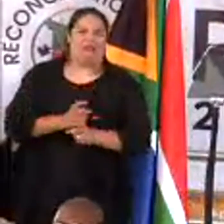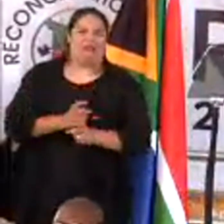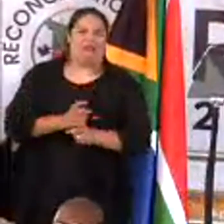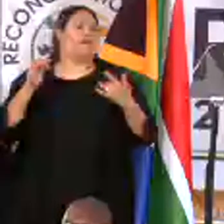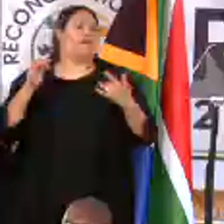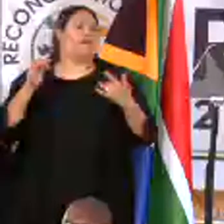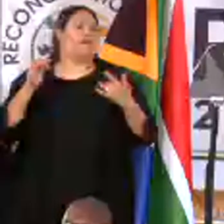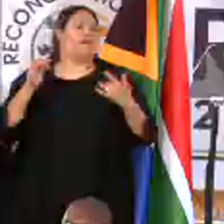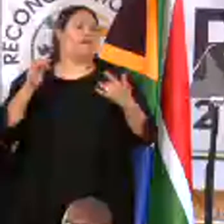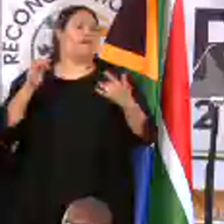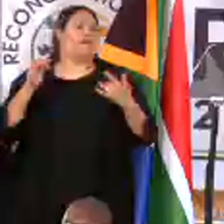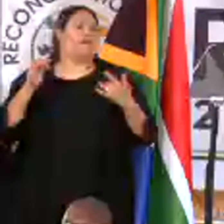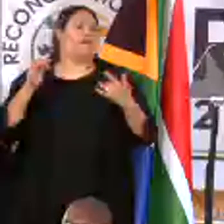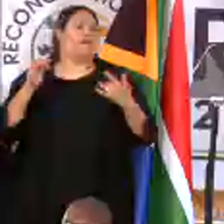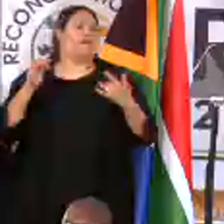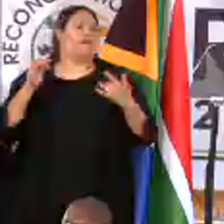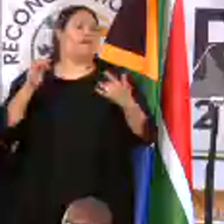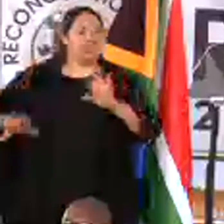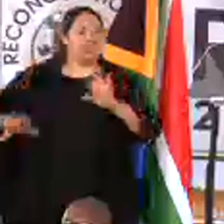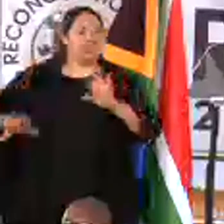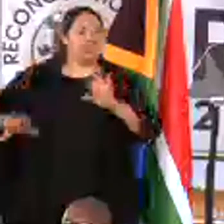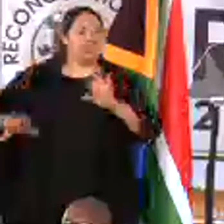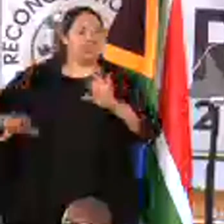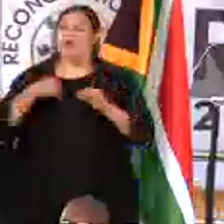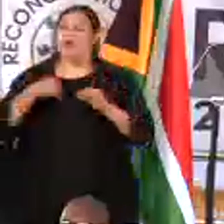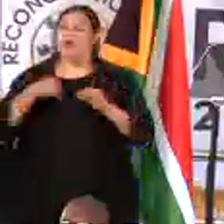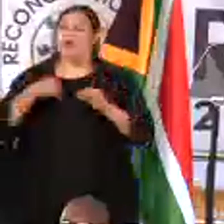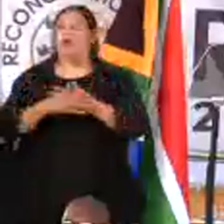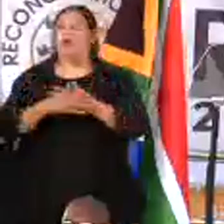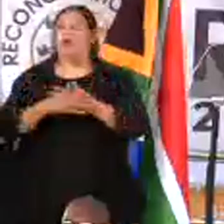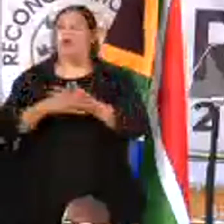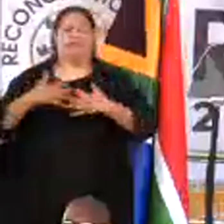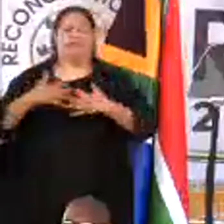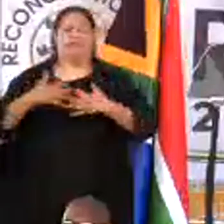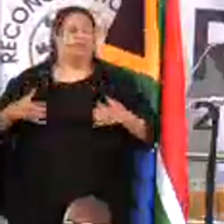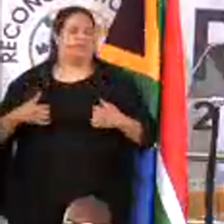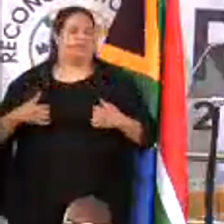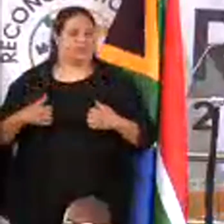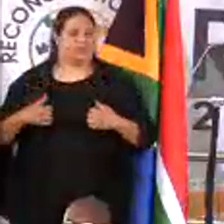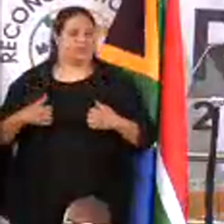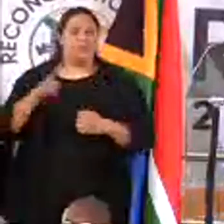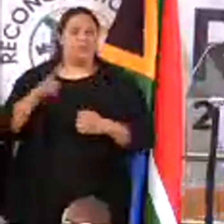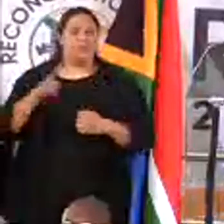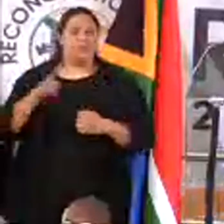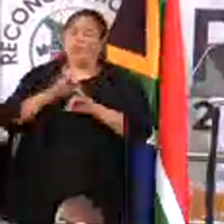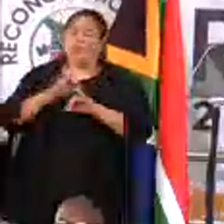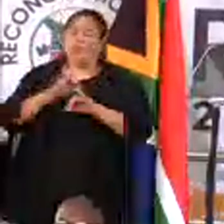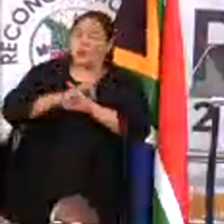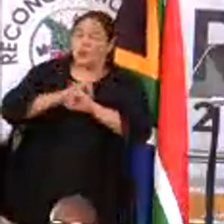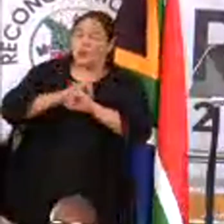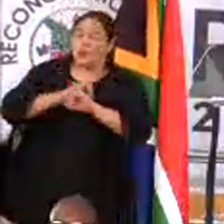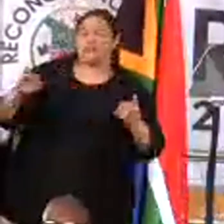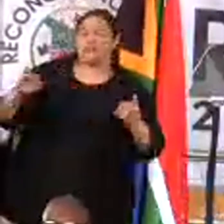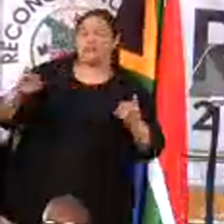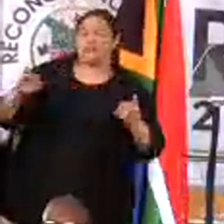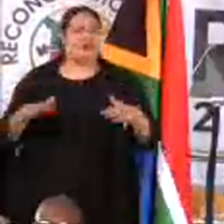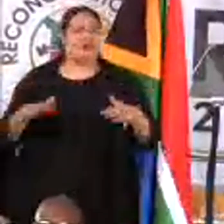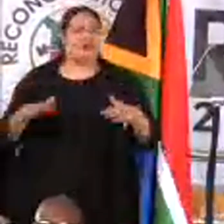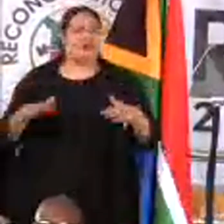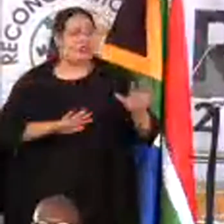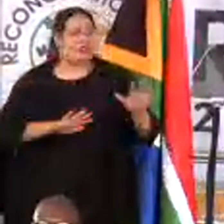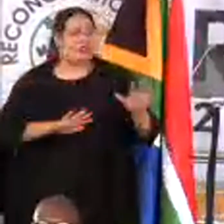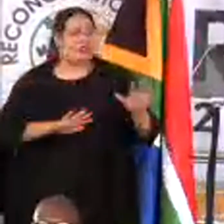They strain the social fabric of our country. They worsen tensions and